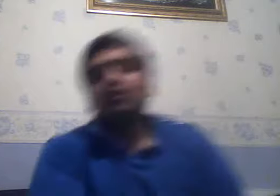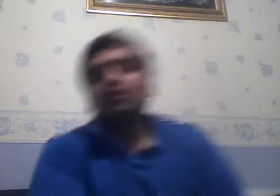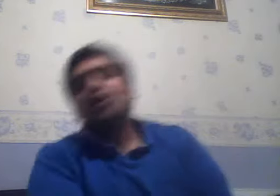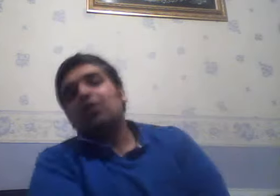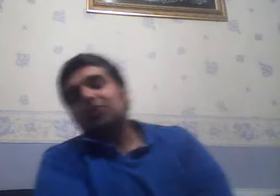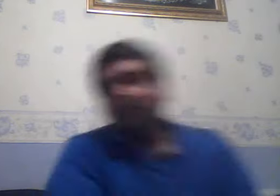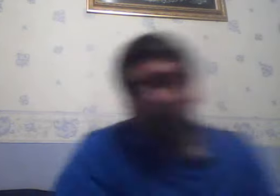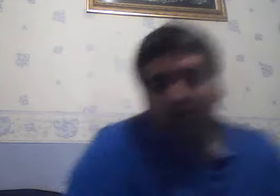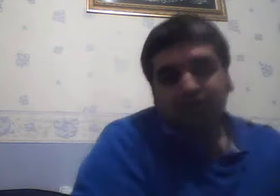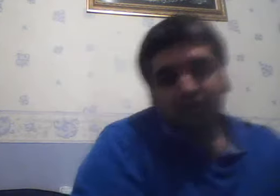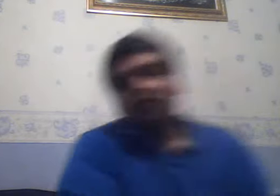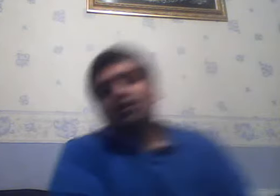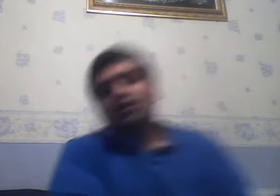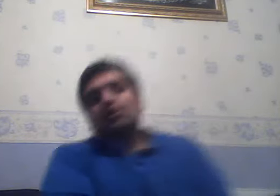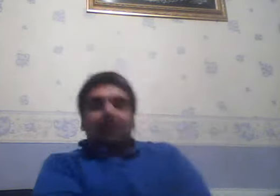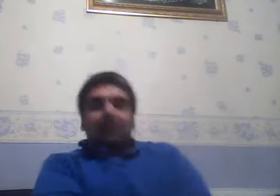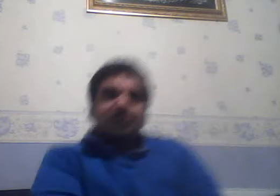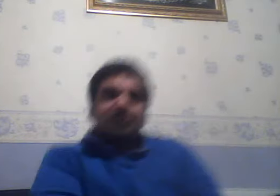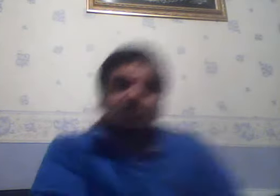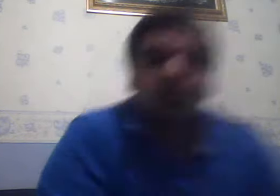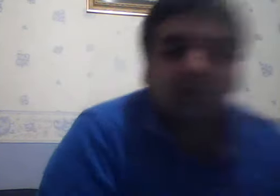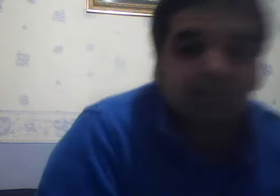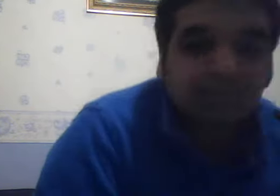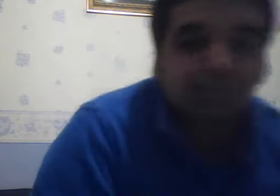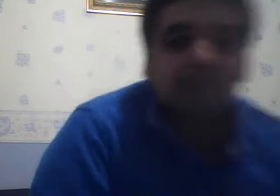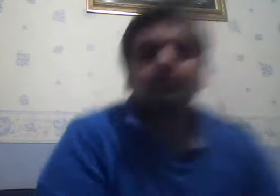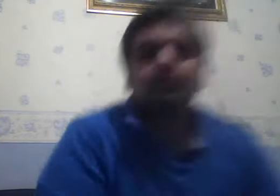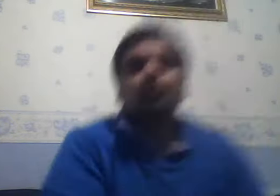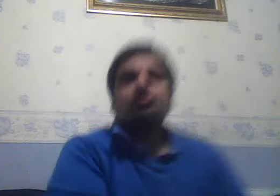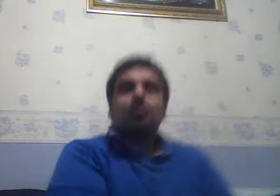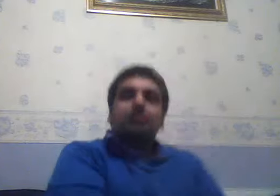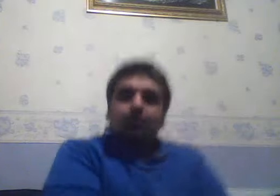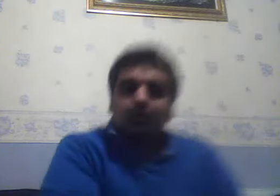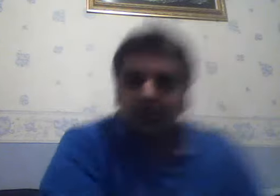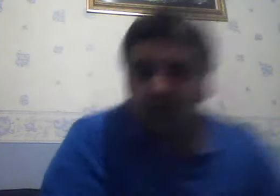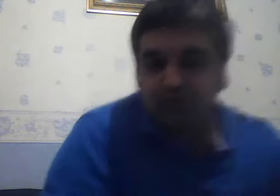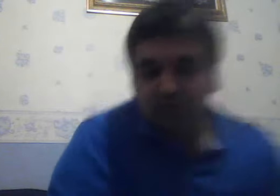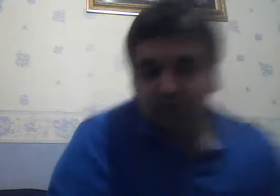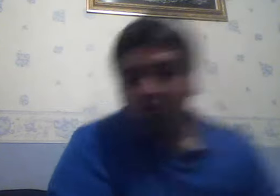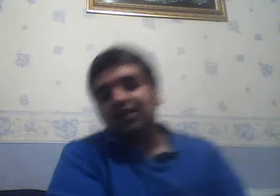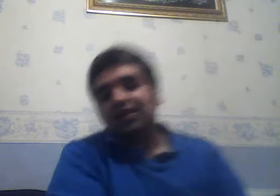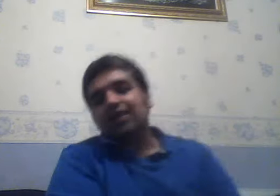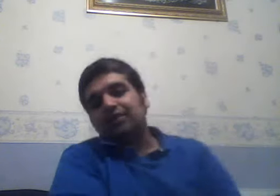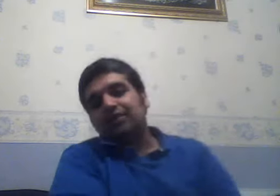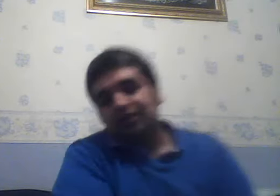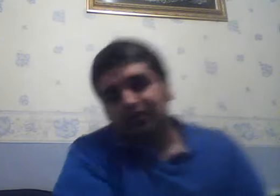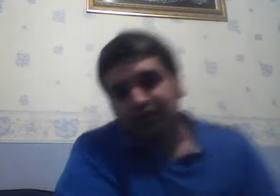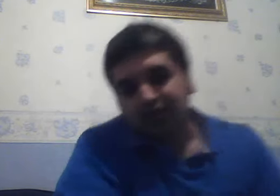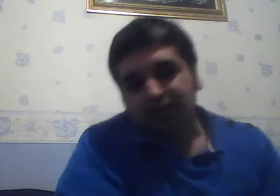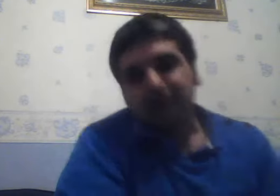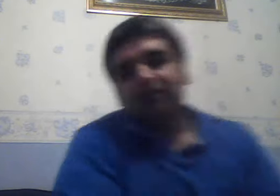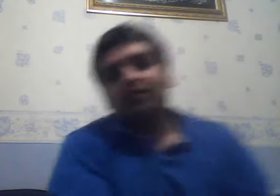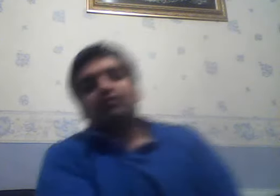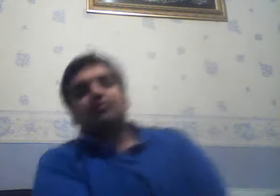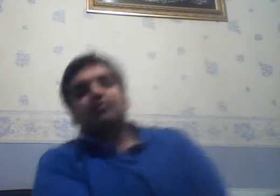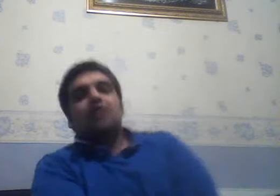I'll do it in a little while. You're really lazy this morning. What's wrong with you? Have you been smoking again? No,